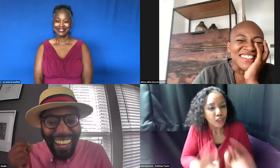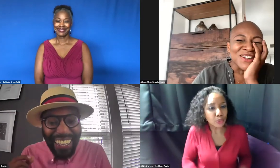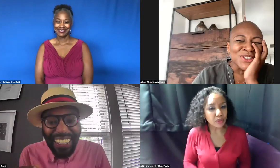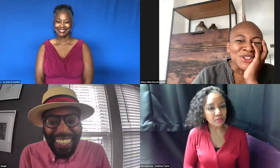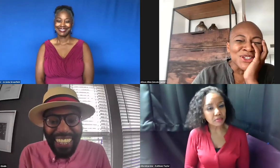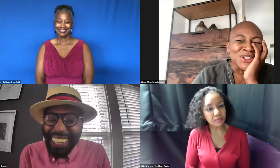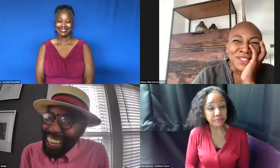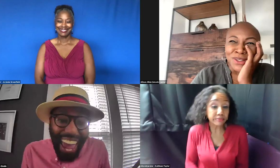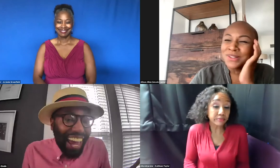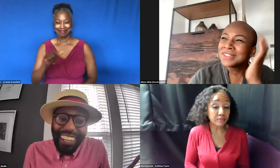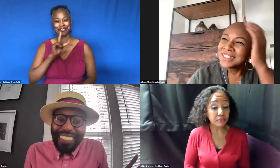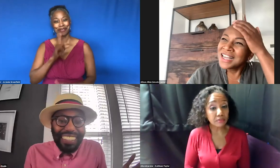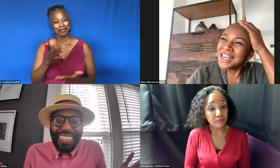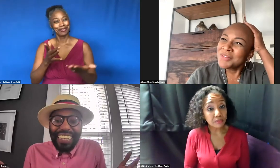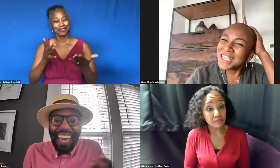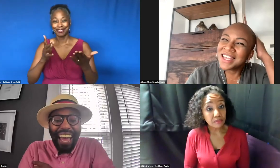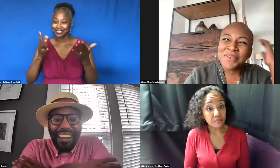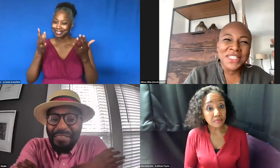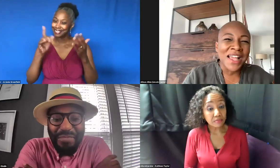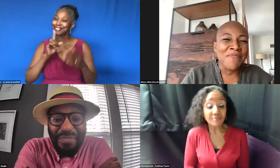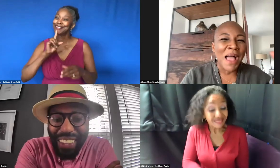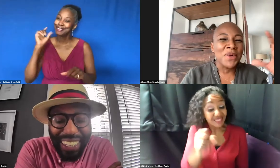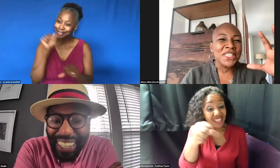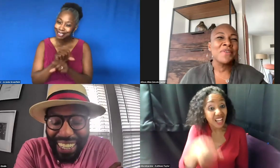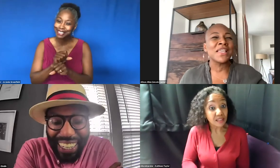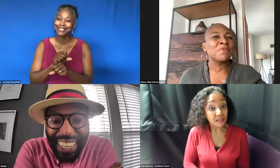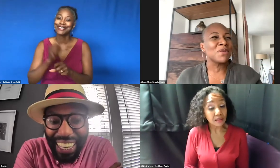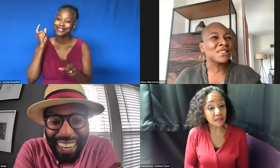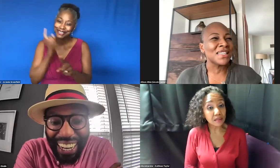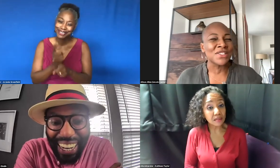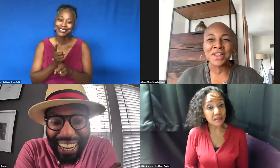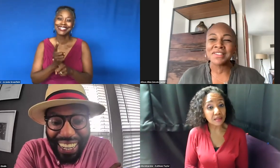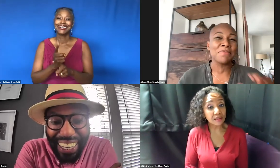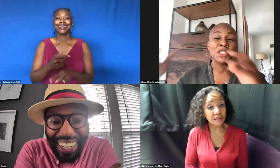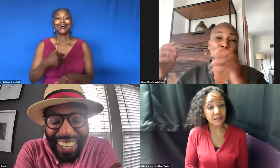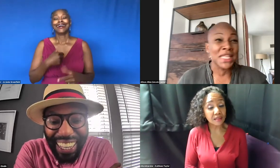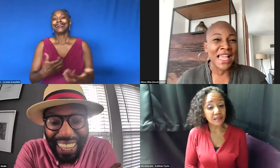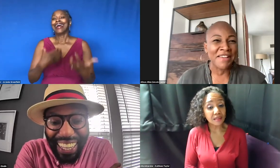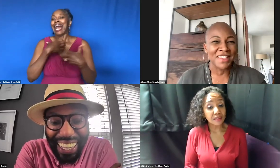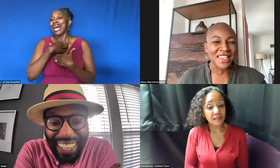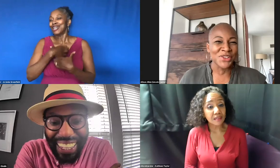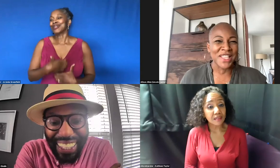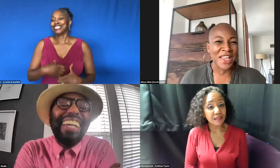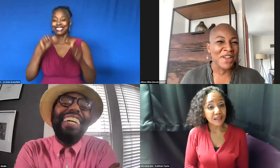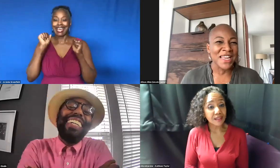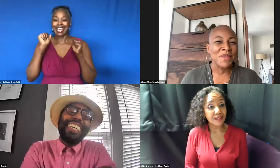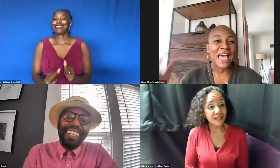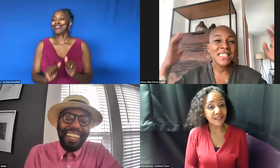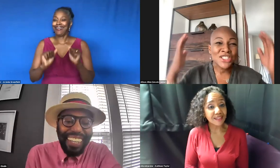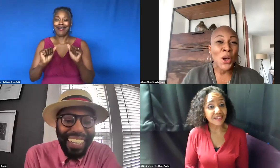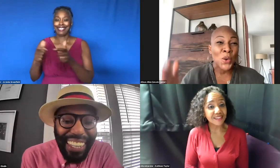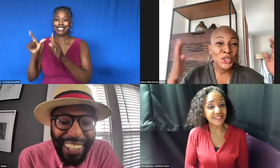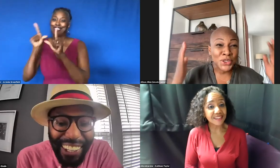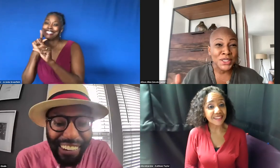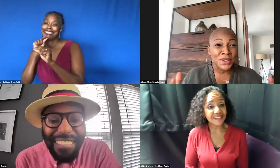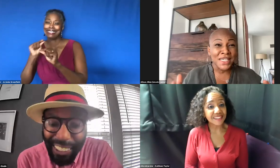That is so true. Oh yeah. My God, I wish I was able to multitask right now, because I'd be tweeting half the things you're saying right now, but that is